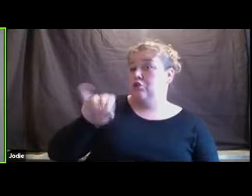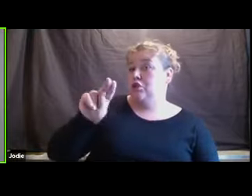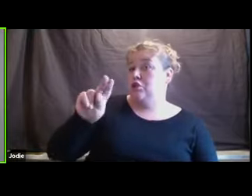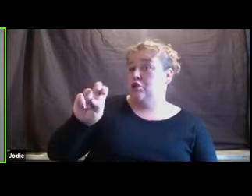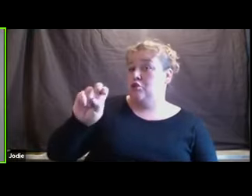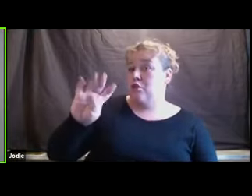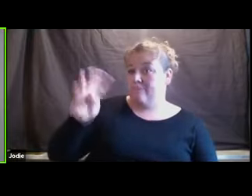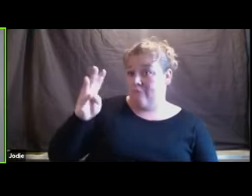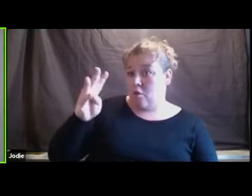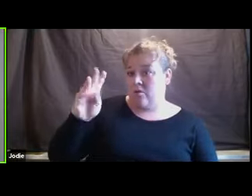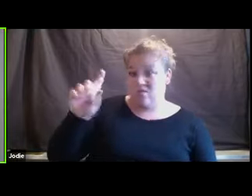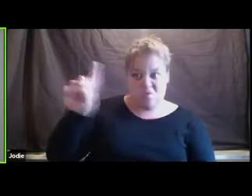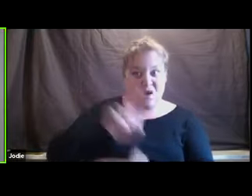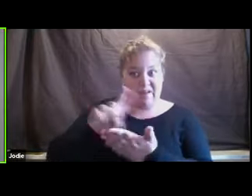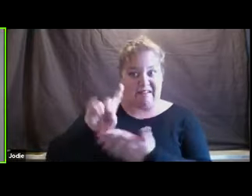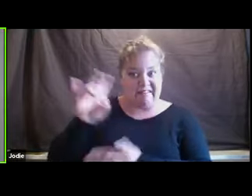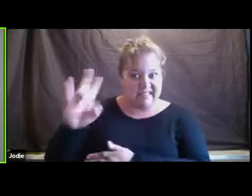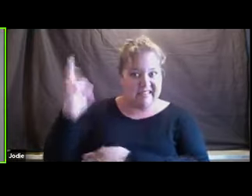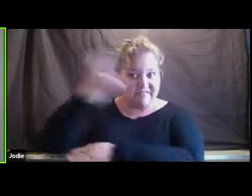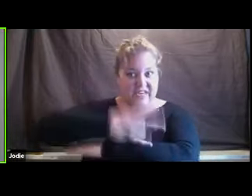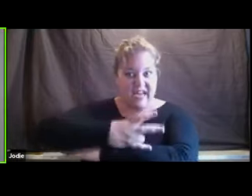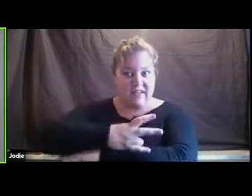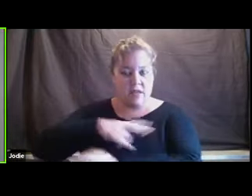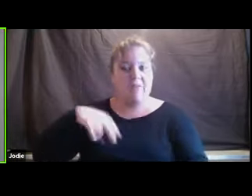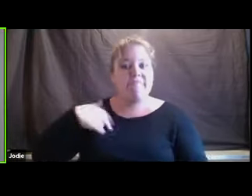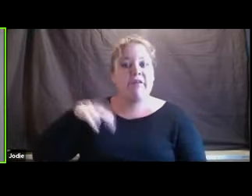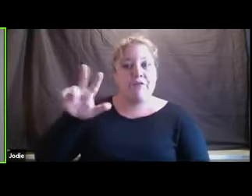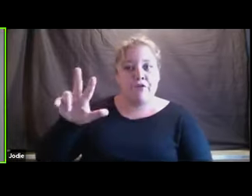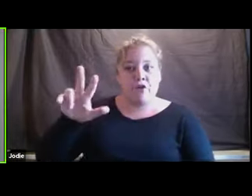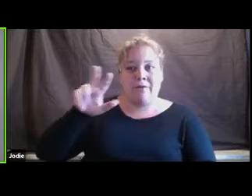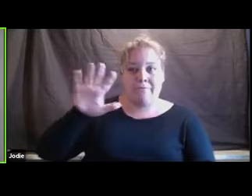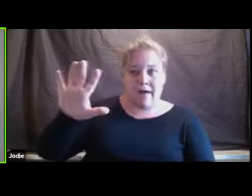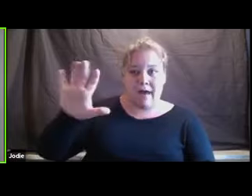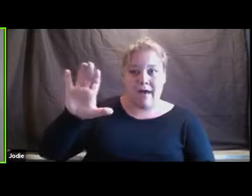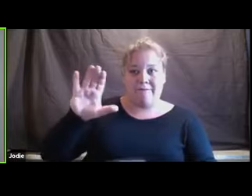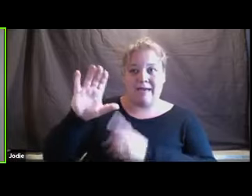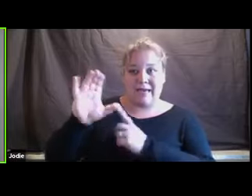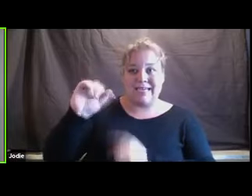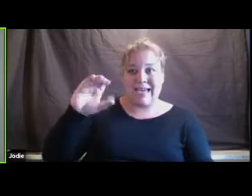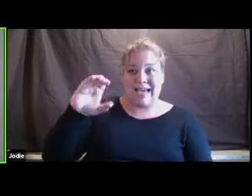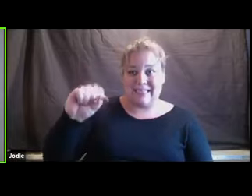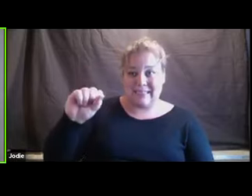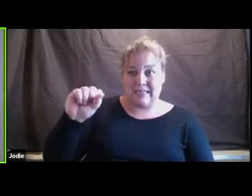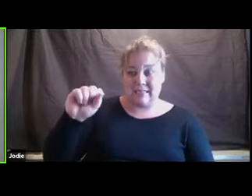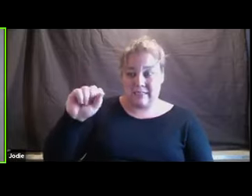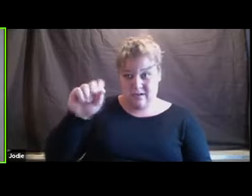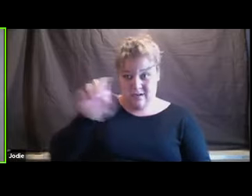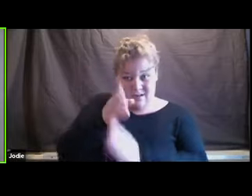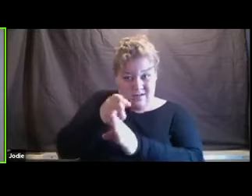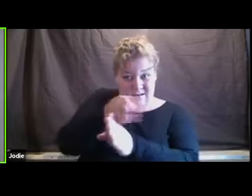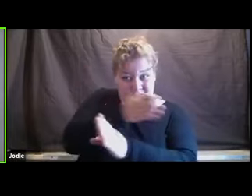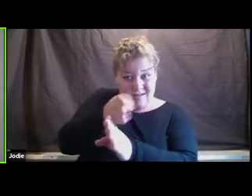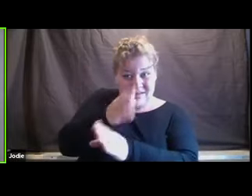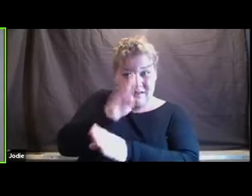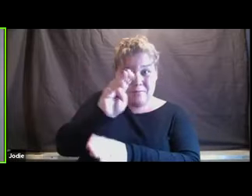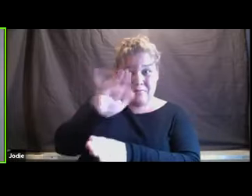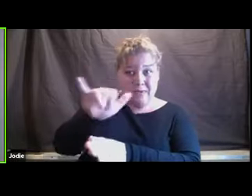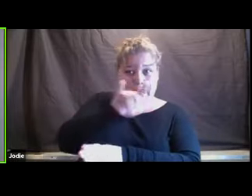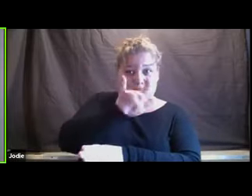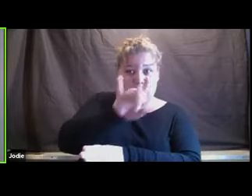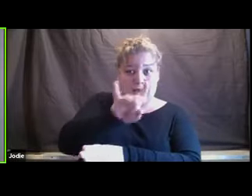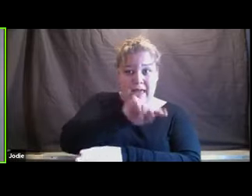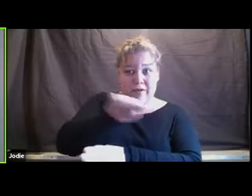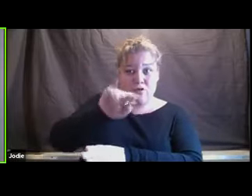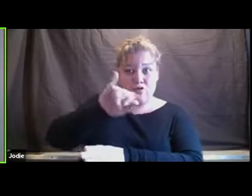7-day period, we have had 35 cases. The week prior to that, May 28th to June 3rd,